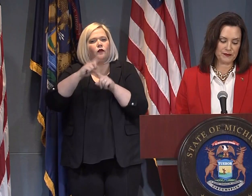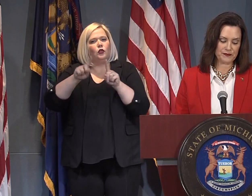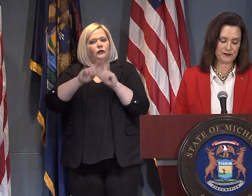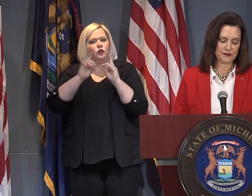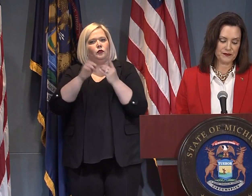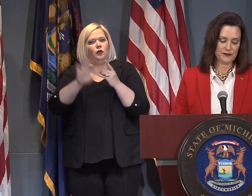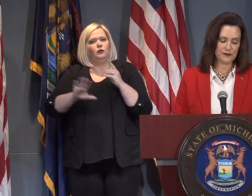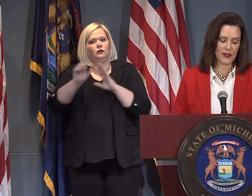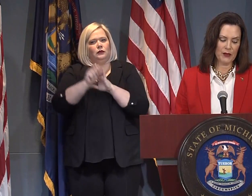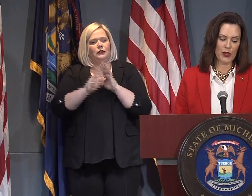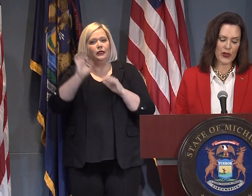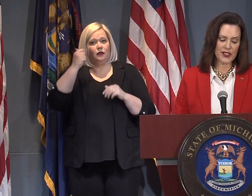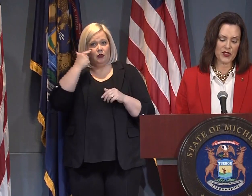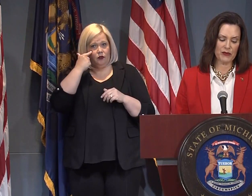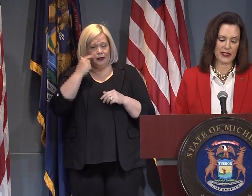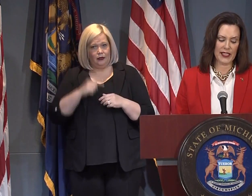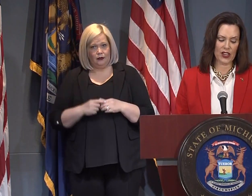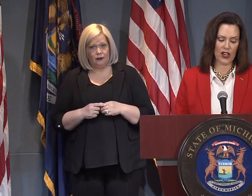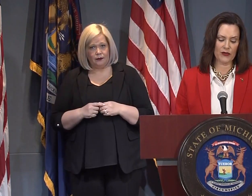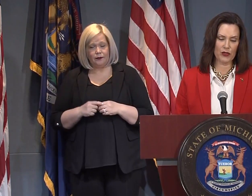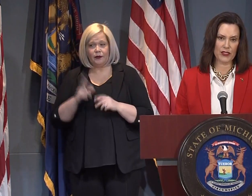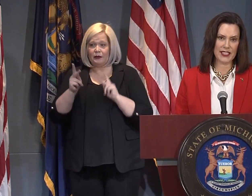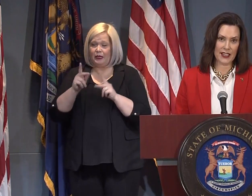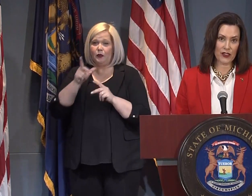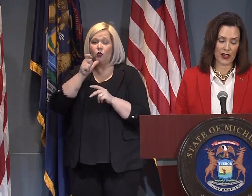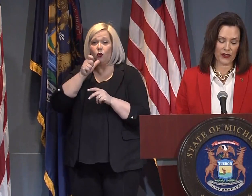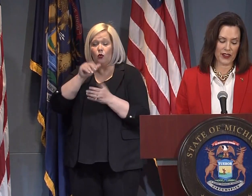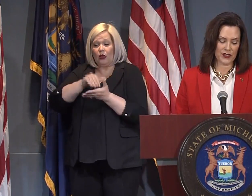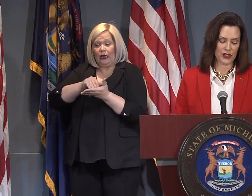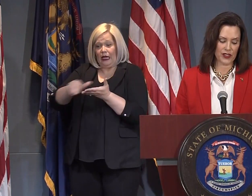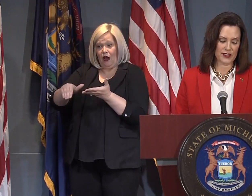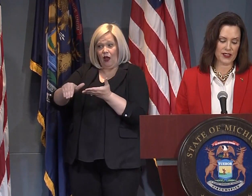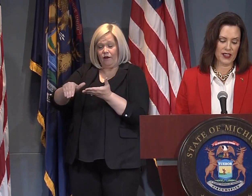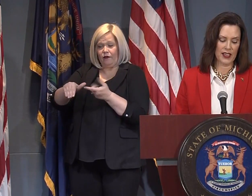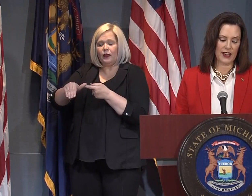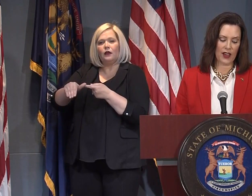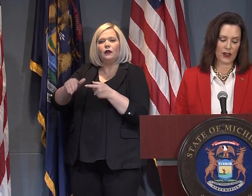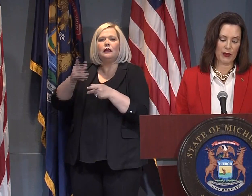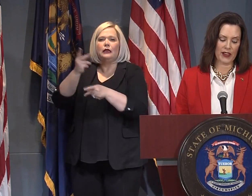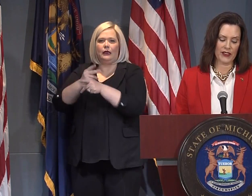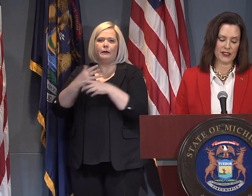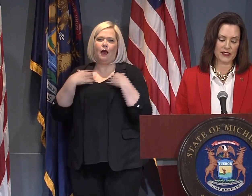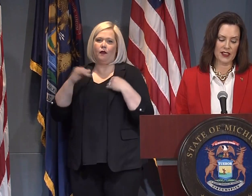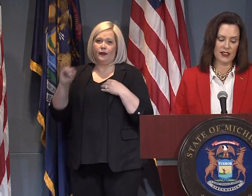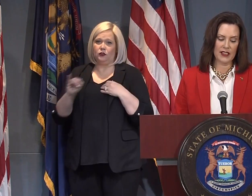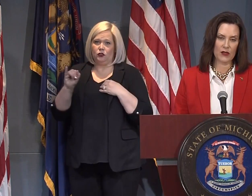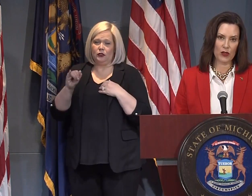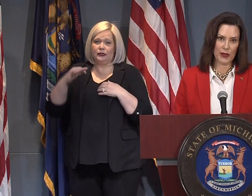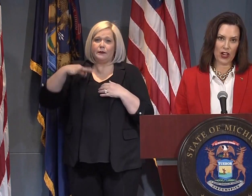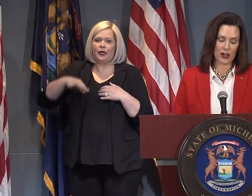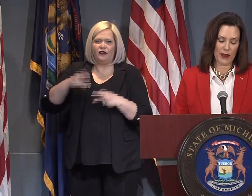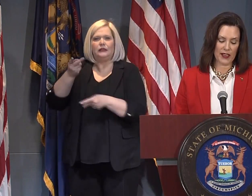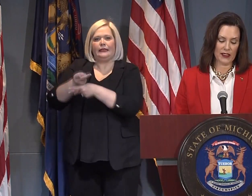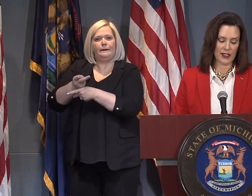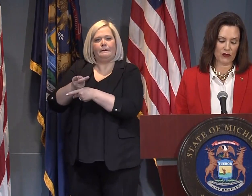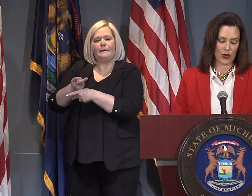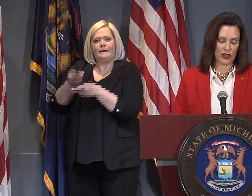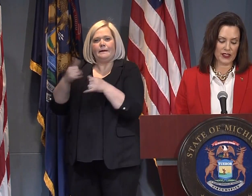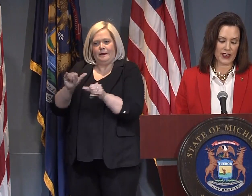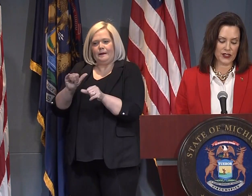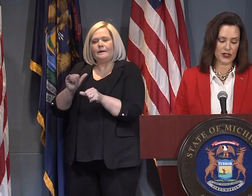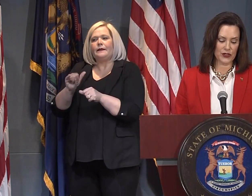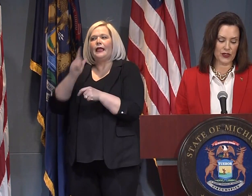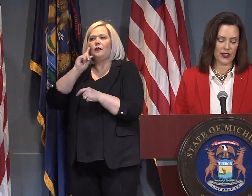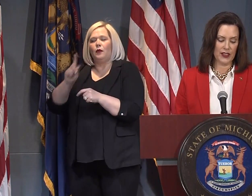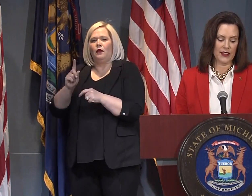government. Employees who have been laid off will retain their health insurance and other benefits and will be automatically